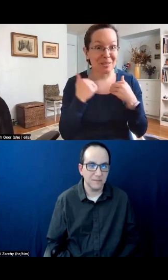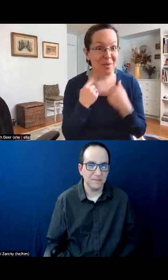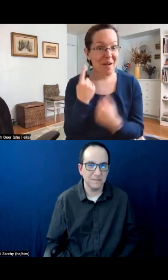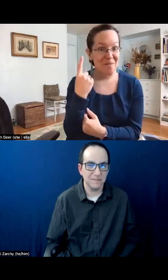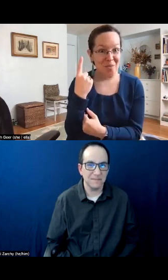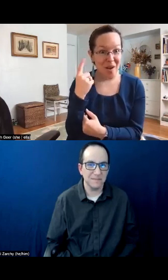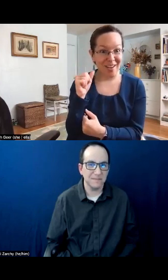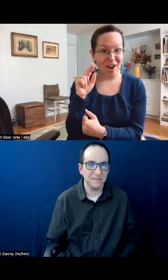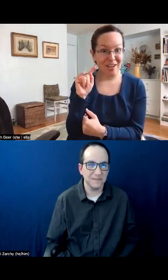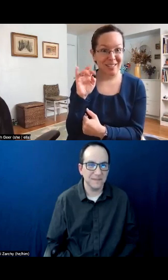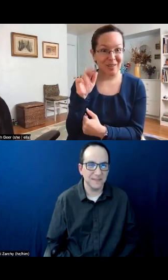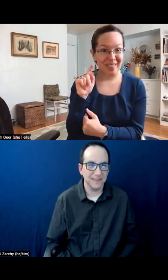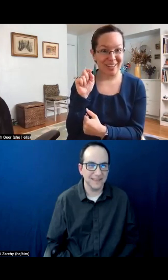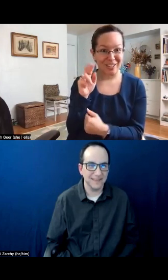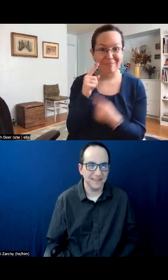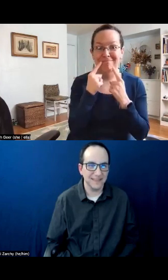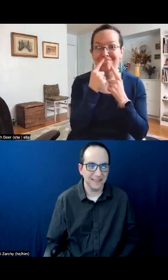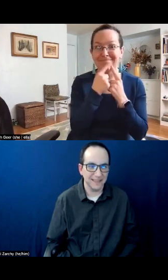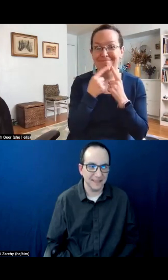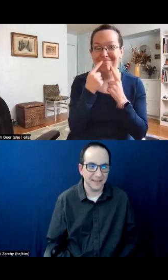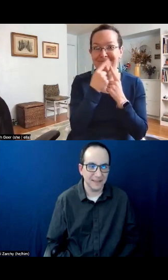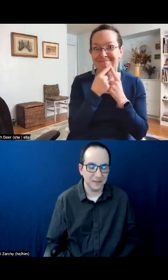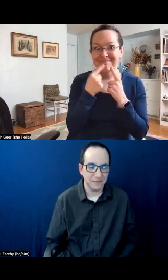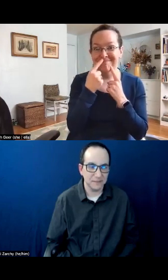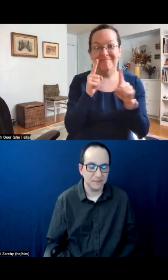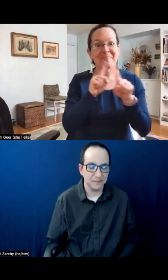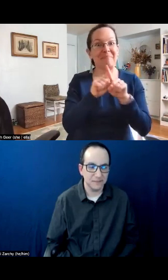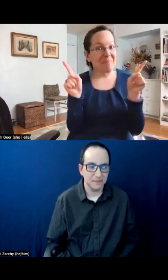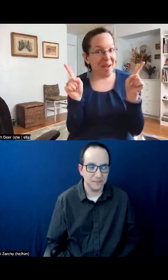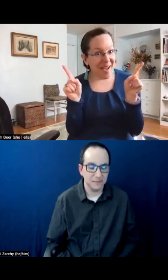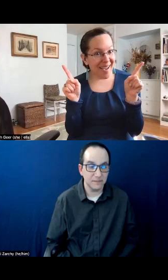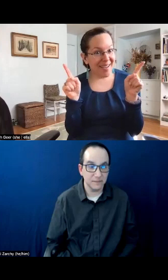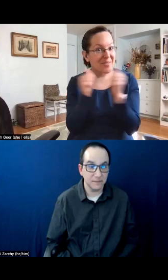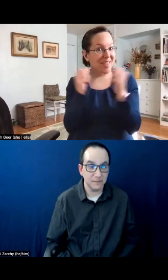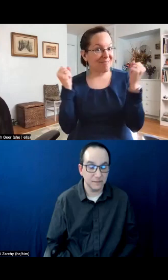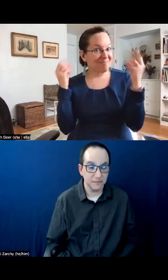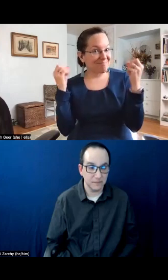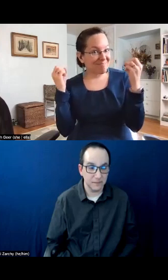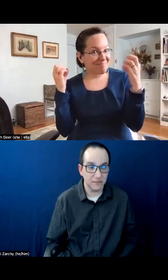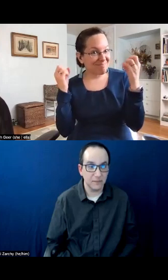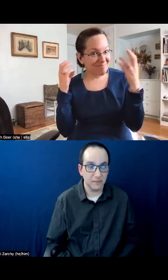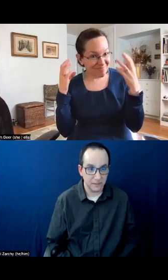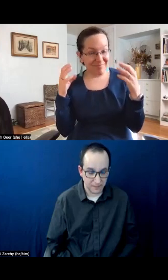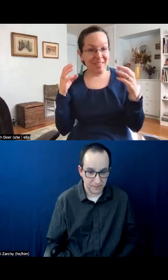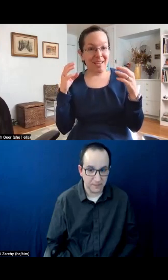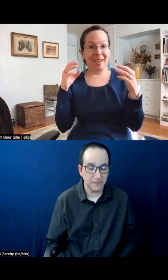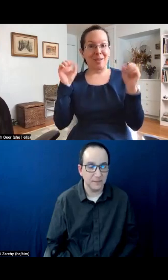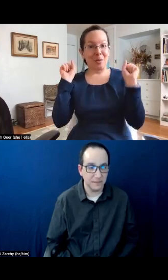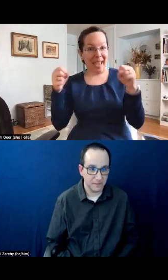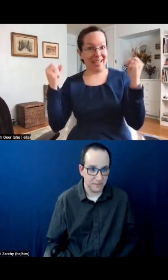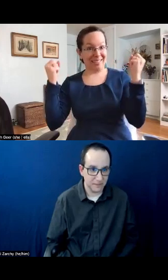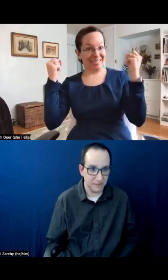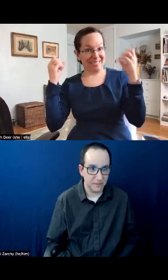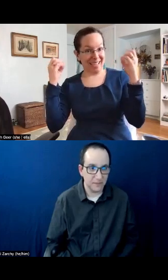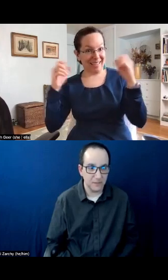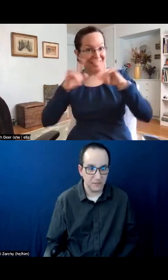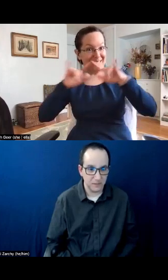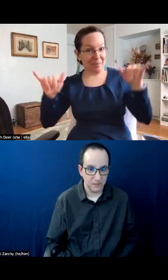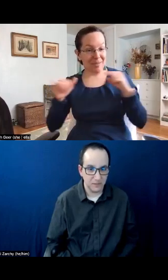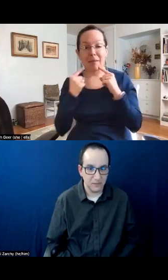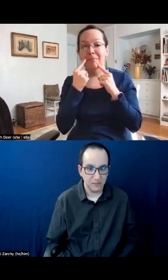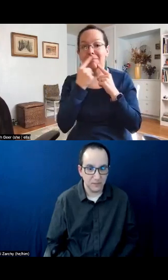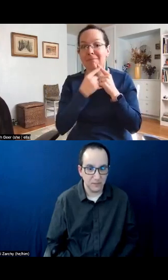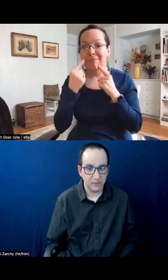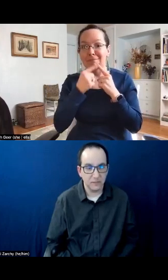different languages at the same time, and I know this one, and I'm familiar with this articulation. That is where that comes from. But